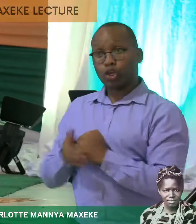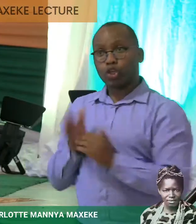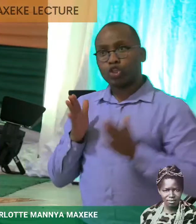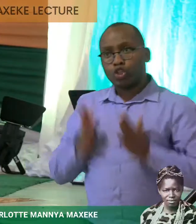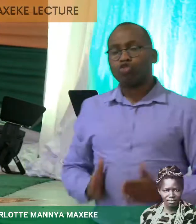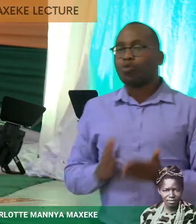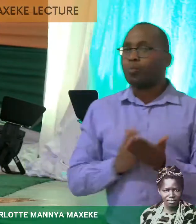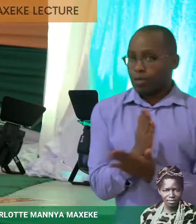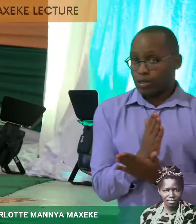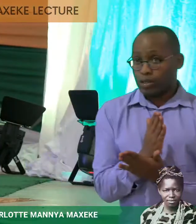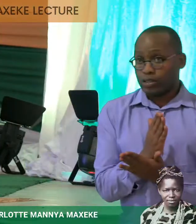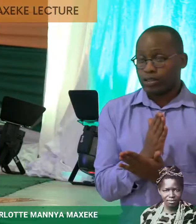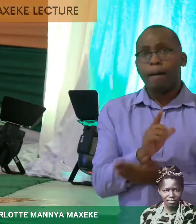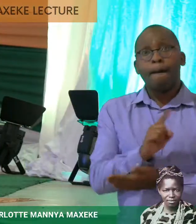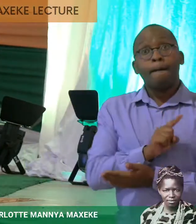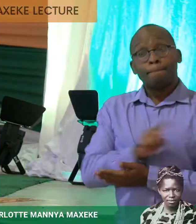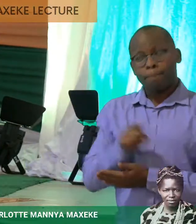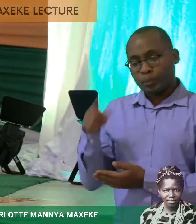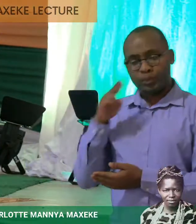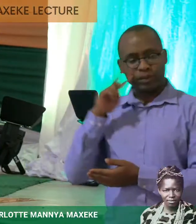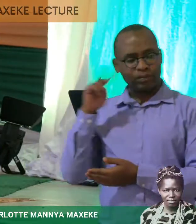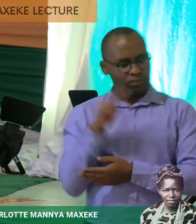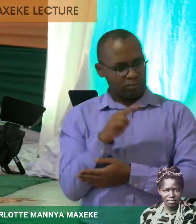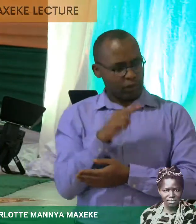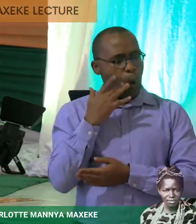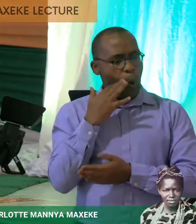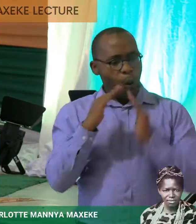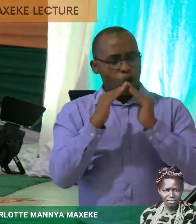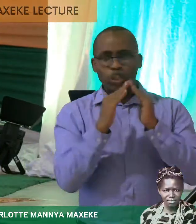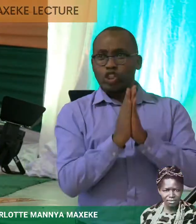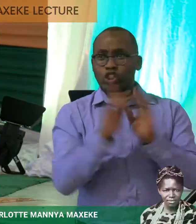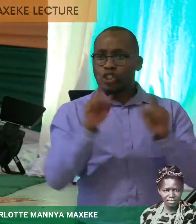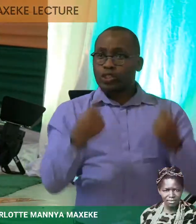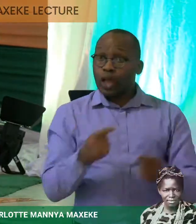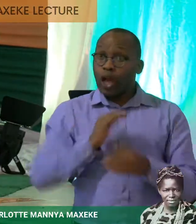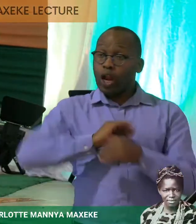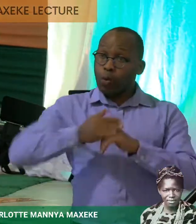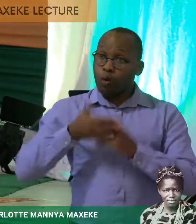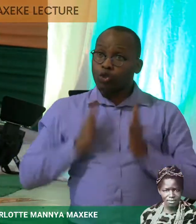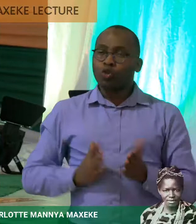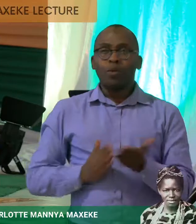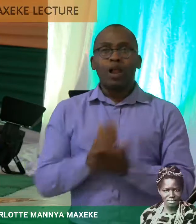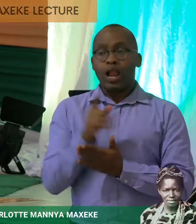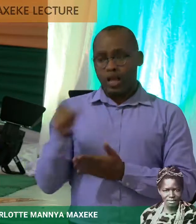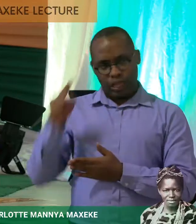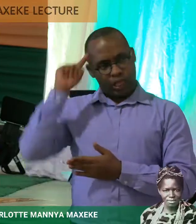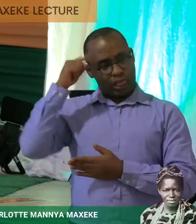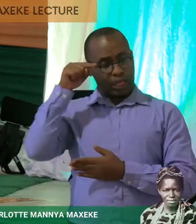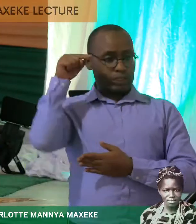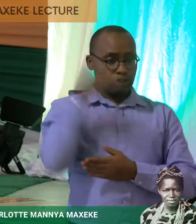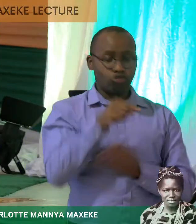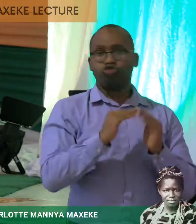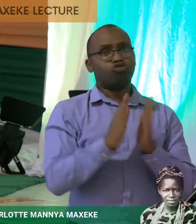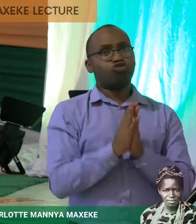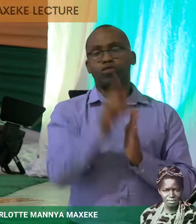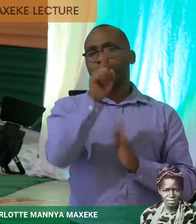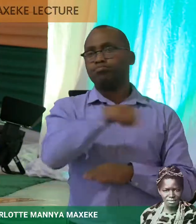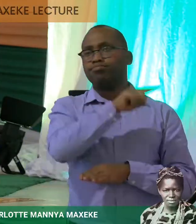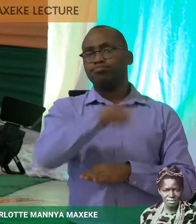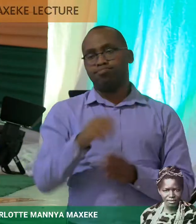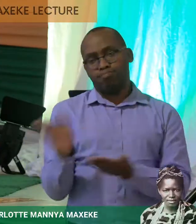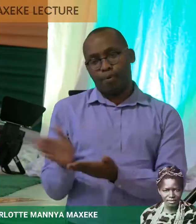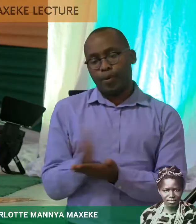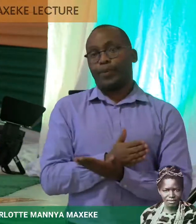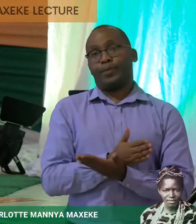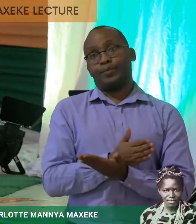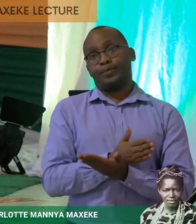oluntu kuchasene nemfundiso zikaKrestu. Kungesi sizathu ke mhlawumbi